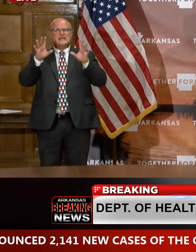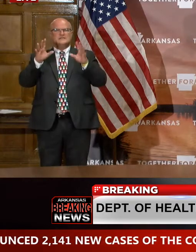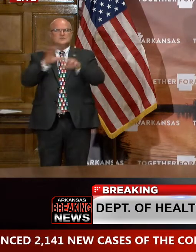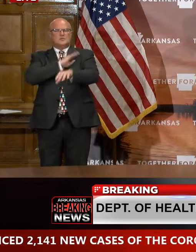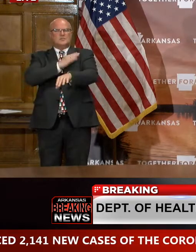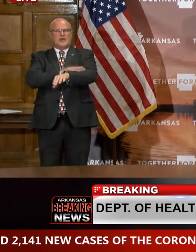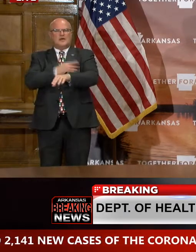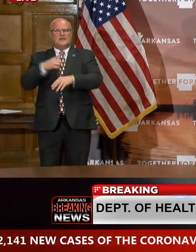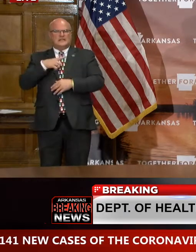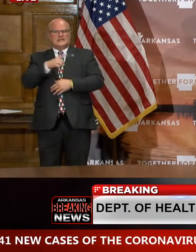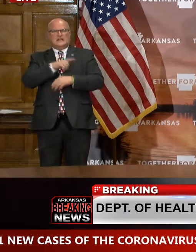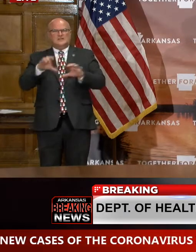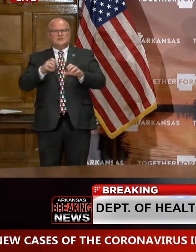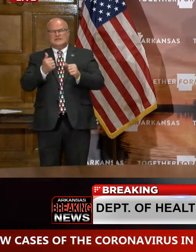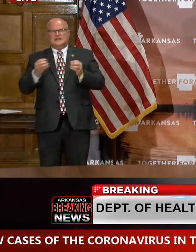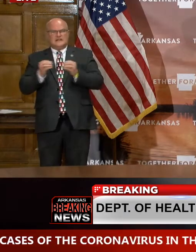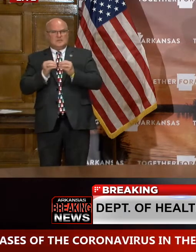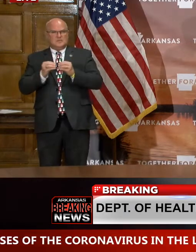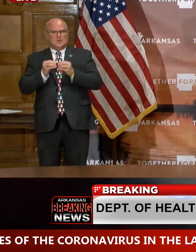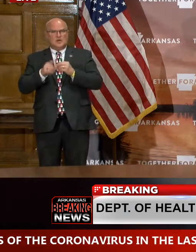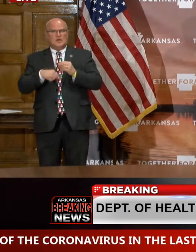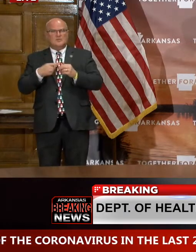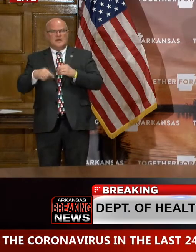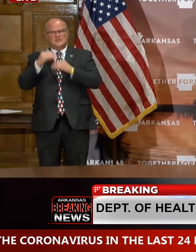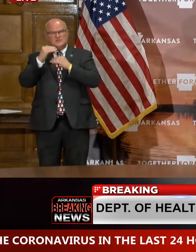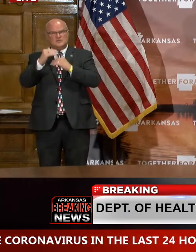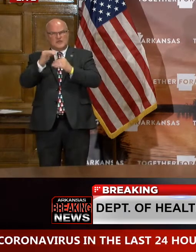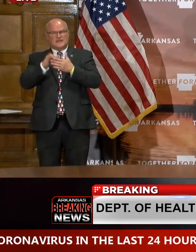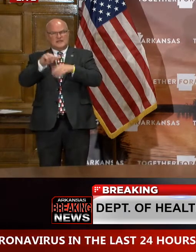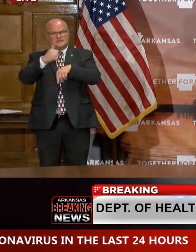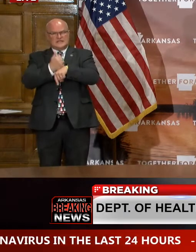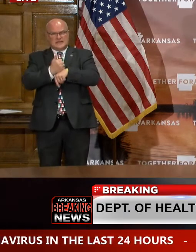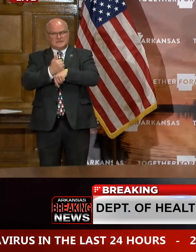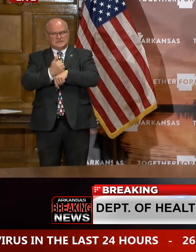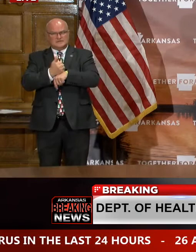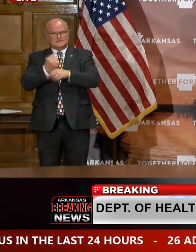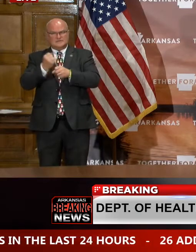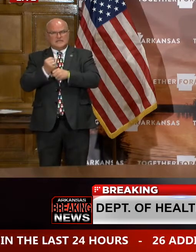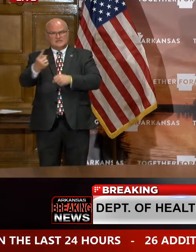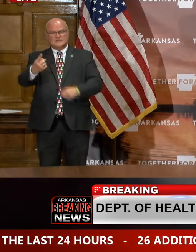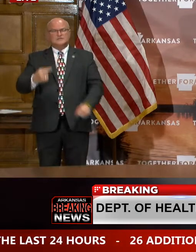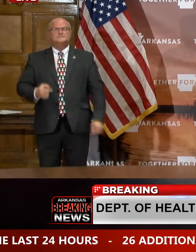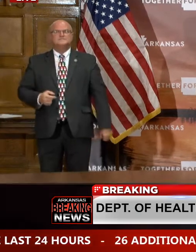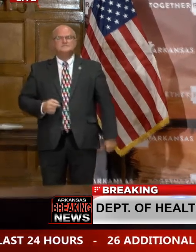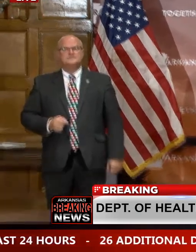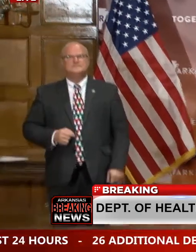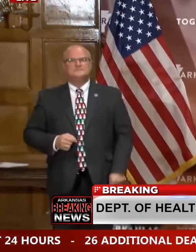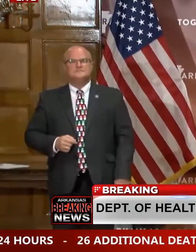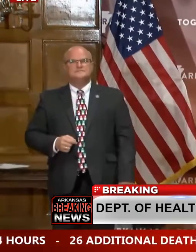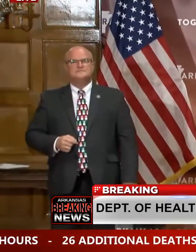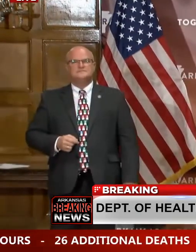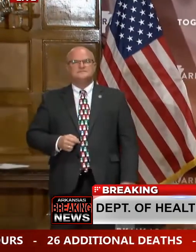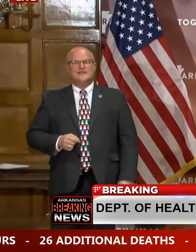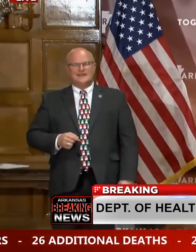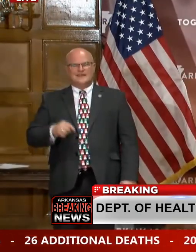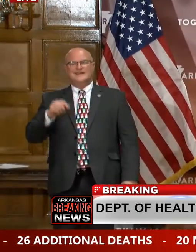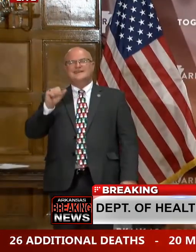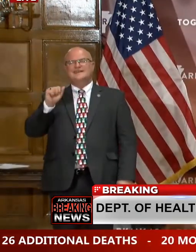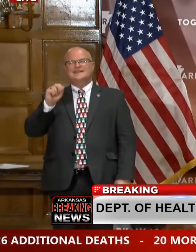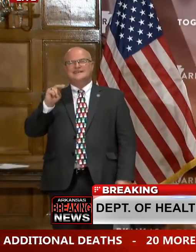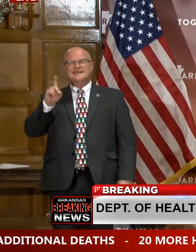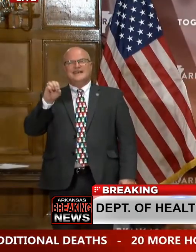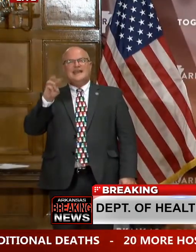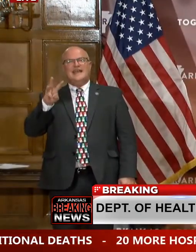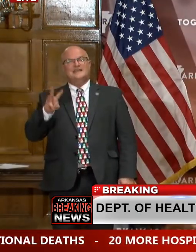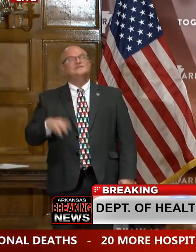powers or the legislature doing anything else regarding the restrictions that are in place next year? Well, Andrew, you